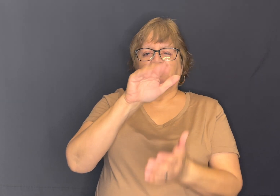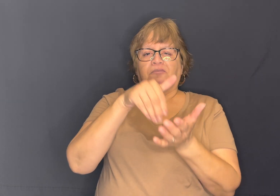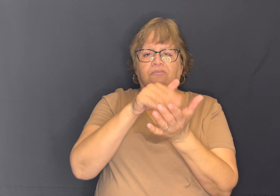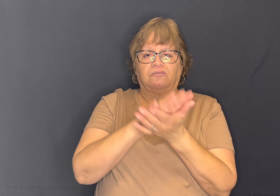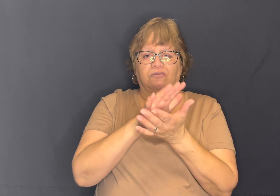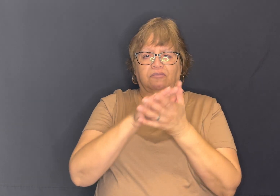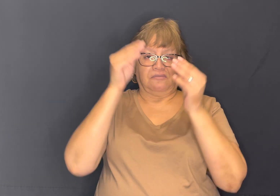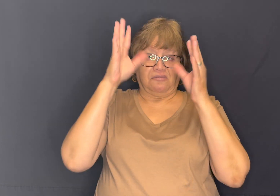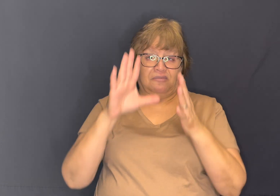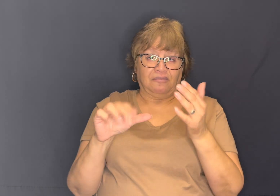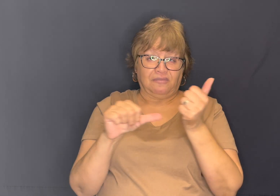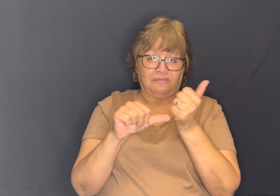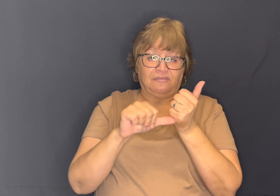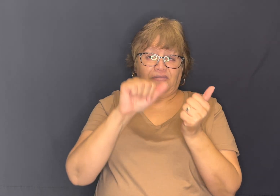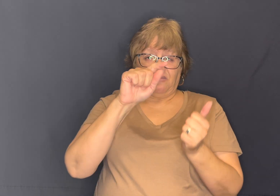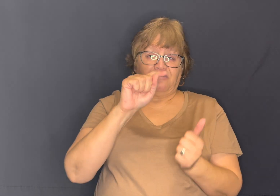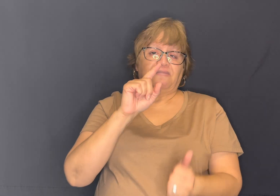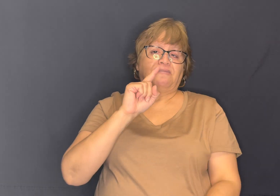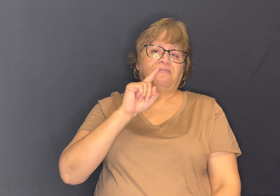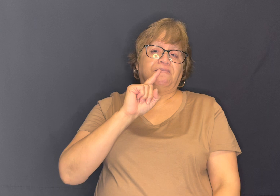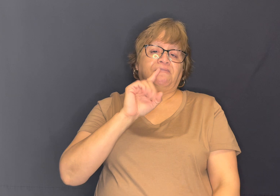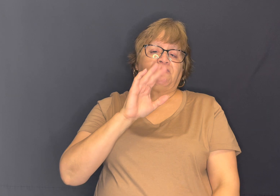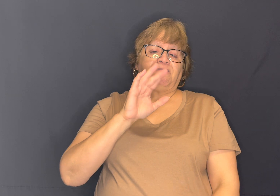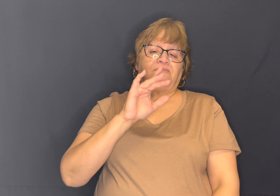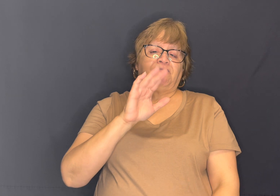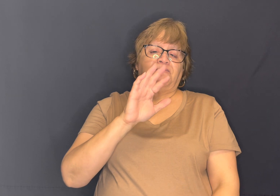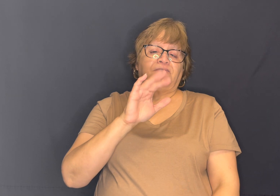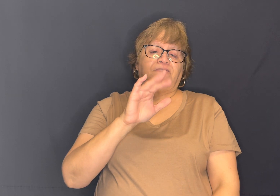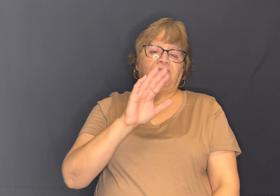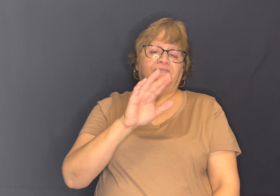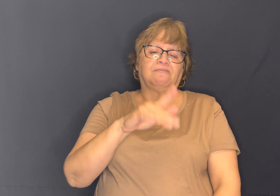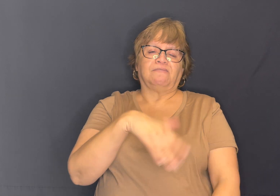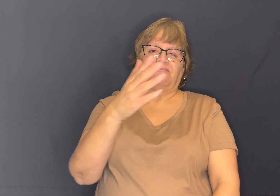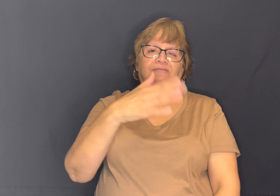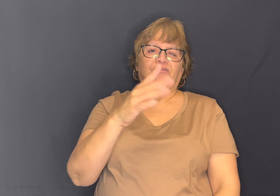I work at Creighton Middle School as an instructional assistant.